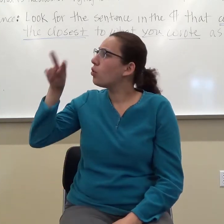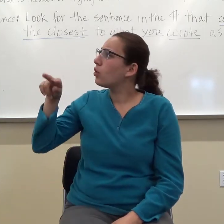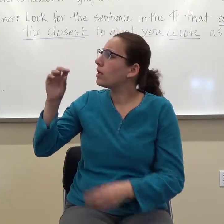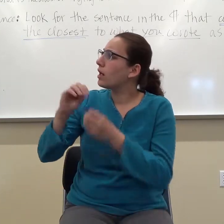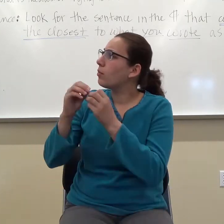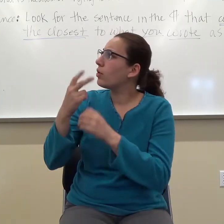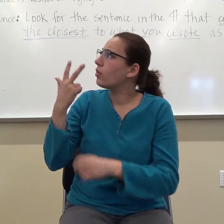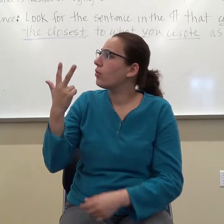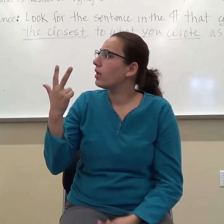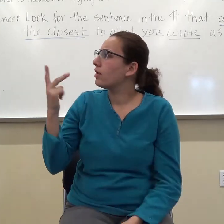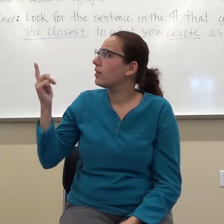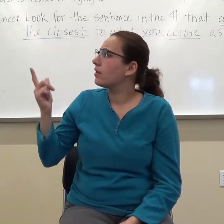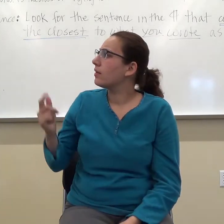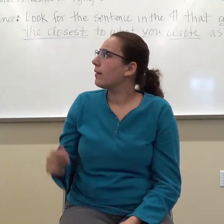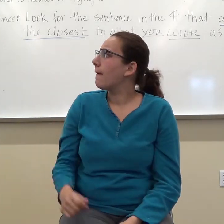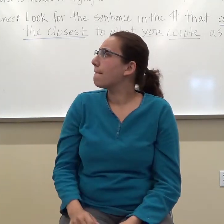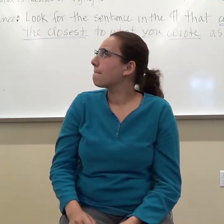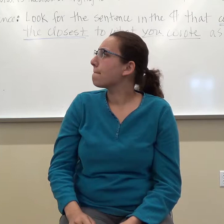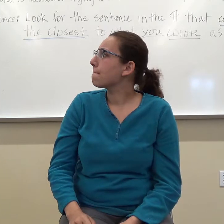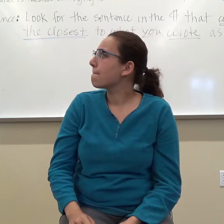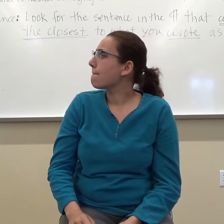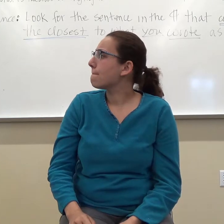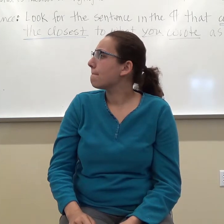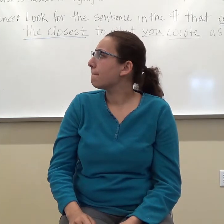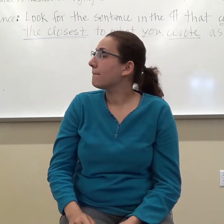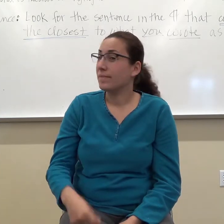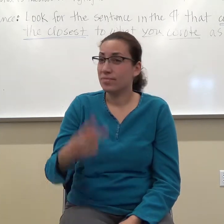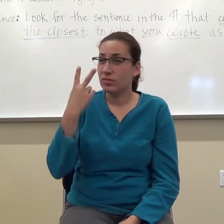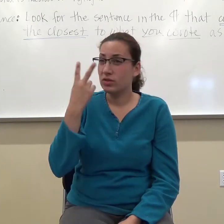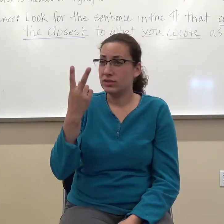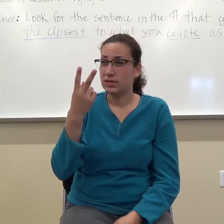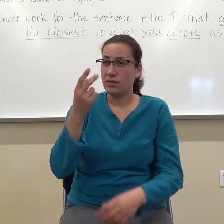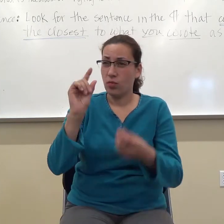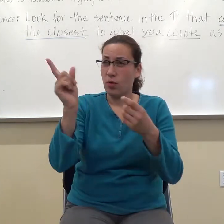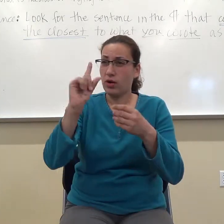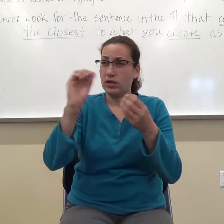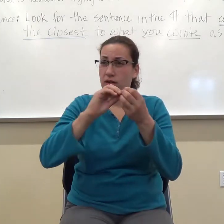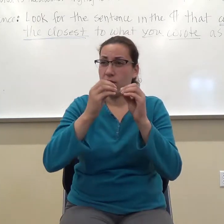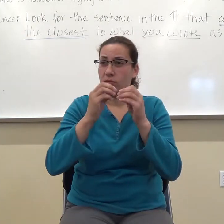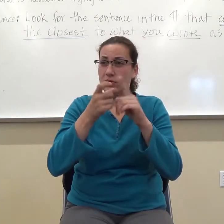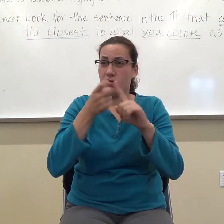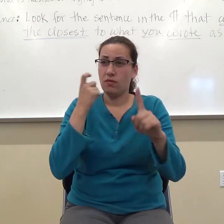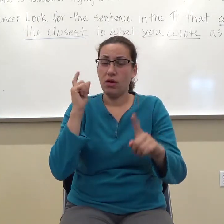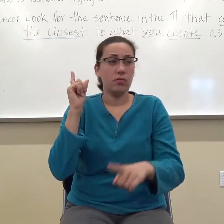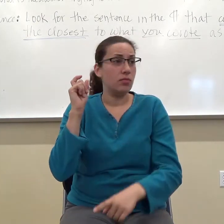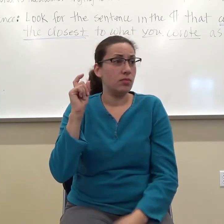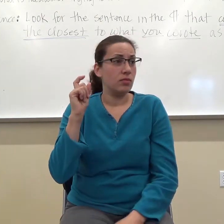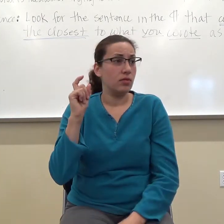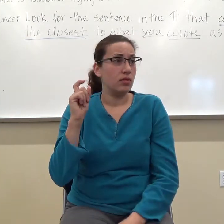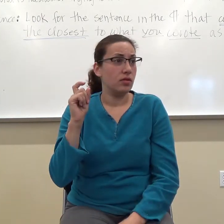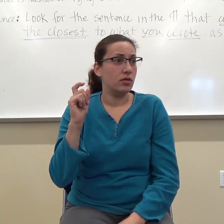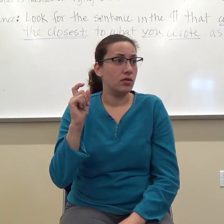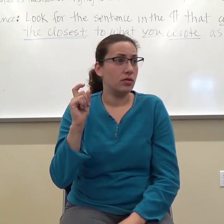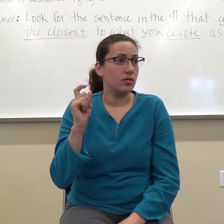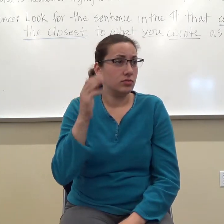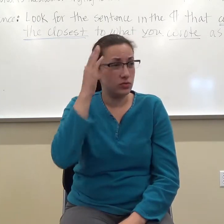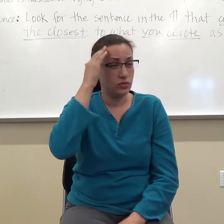you're gonna have to do here. And you see where I'm getting this number from? These little tiny, anyone know what those little numbers are